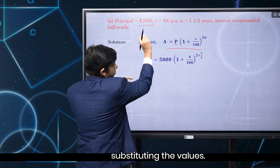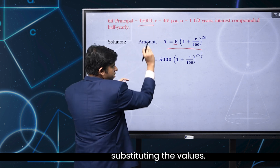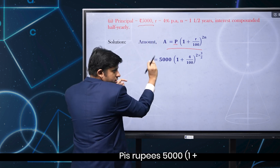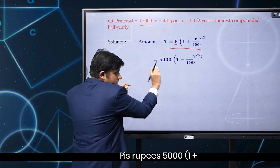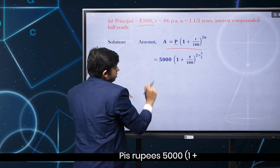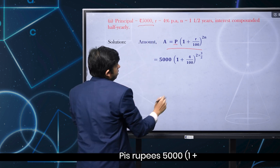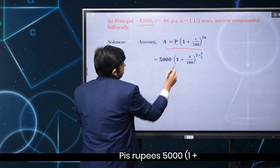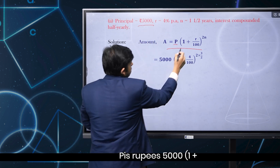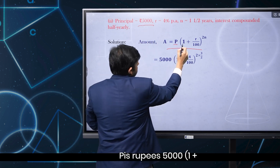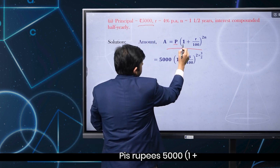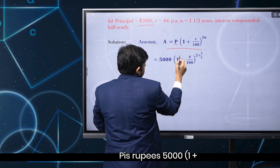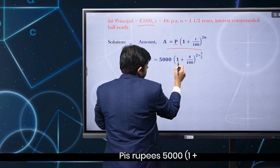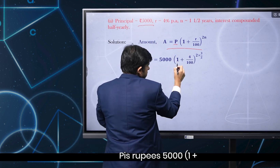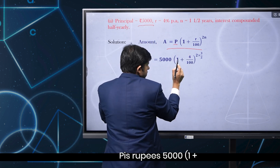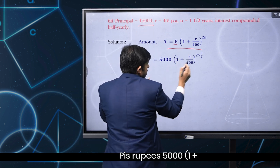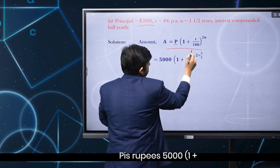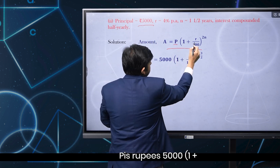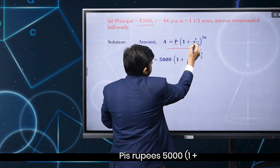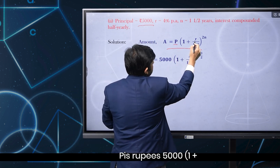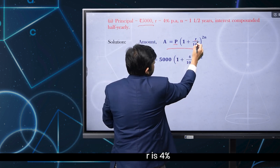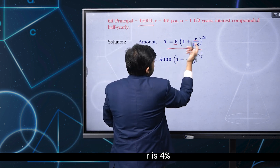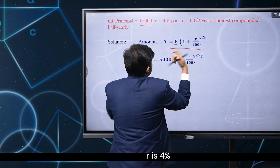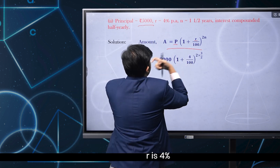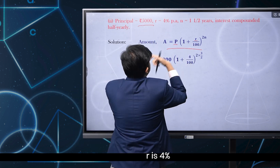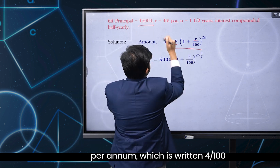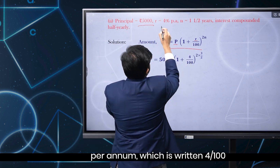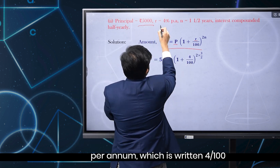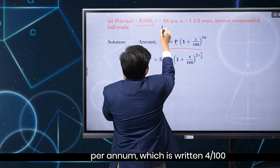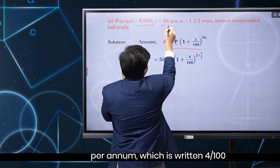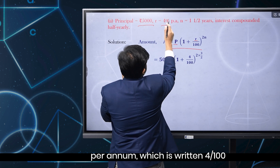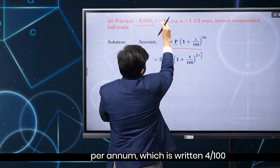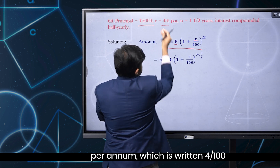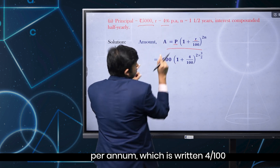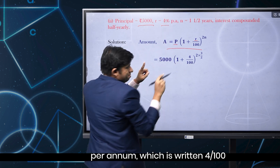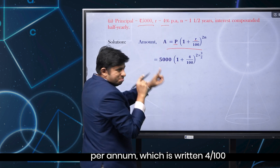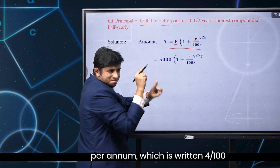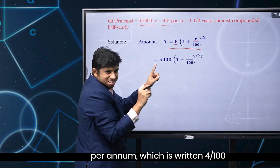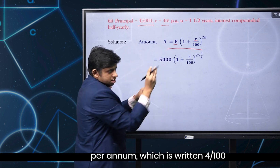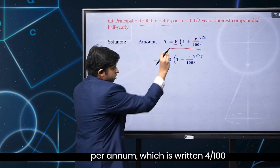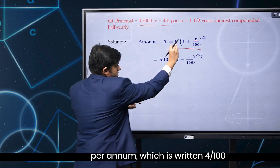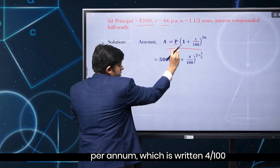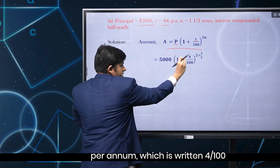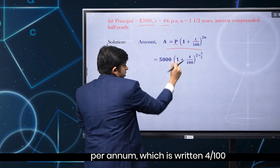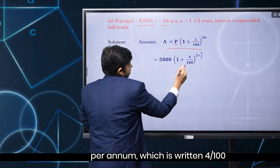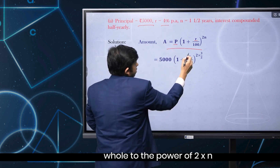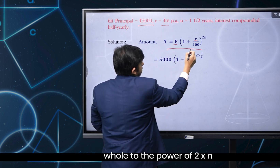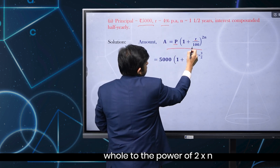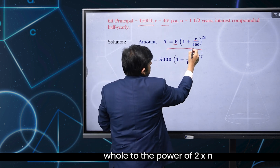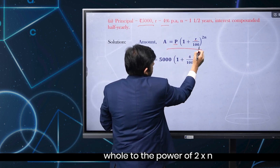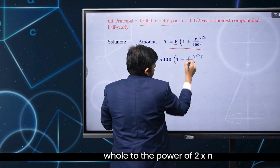rupees 5,000 of 1 plus R is 4% per annum, which is written 4 by 100 whole to the power